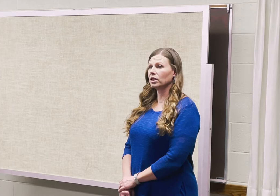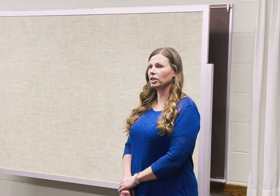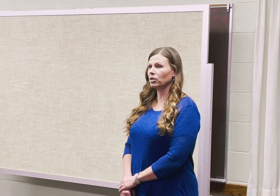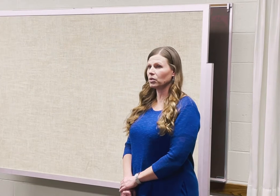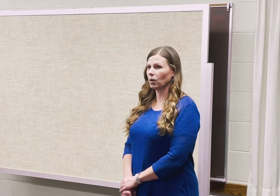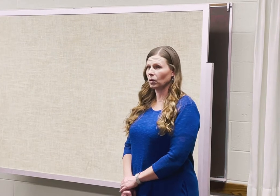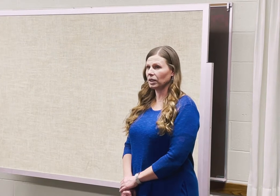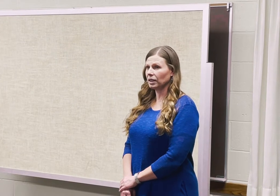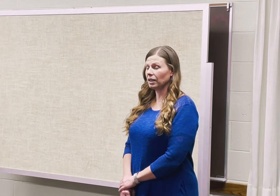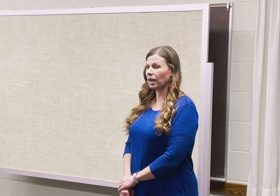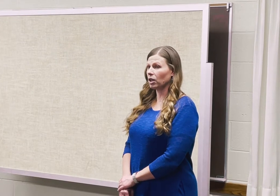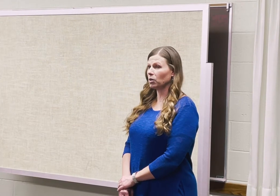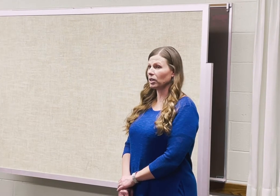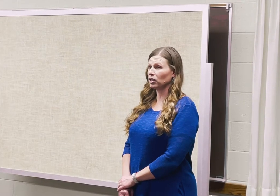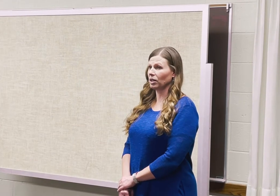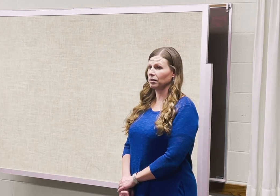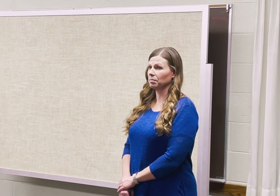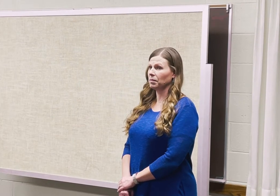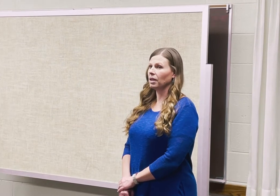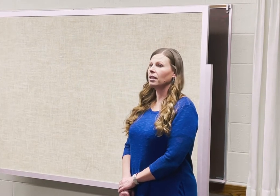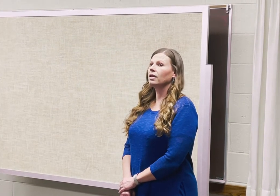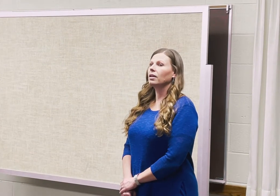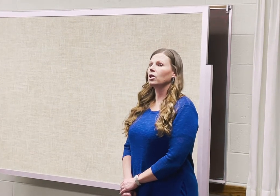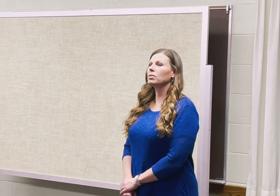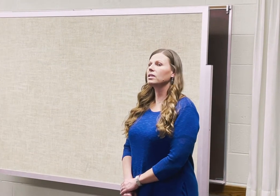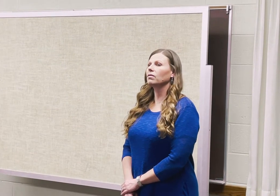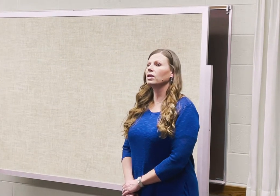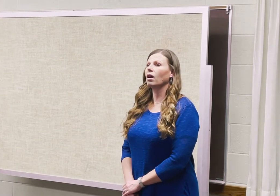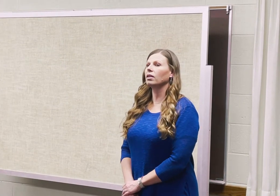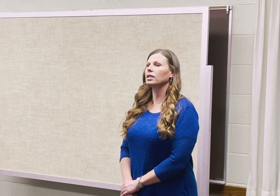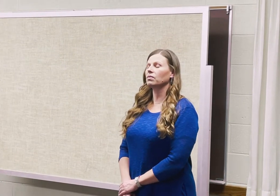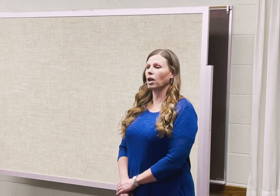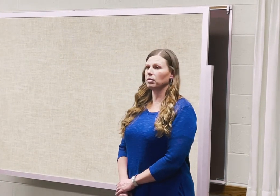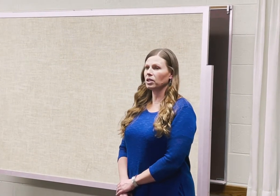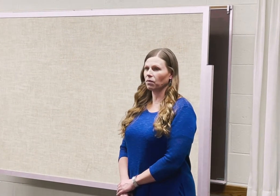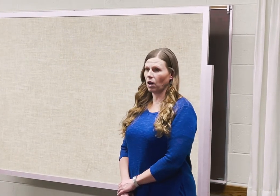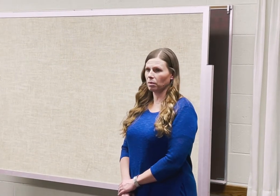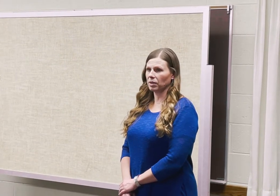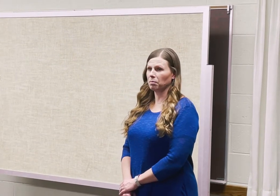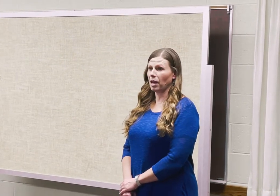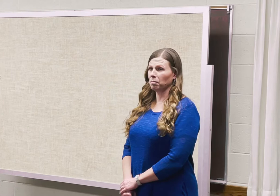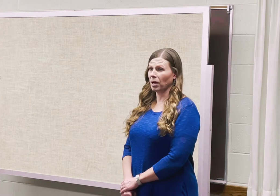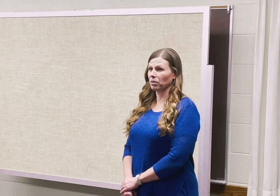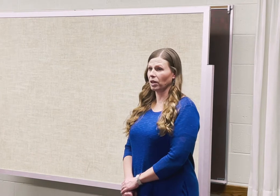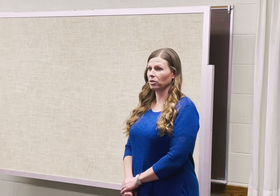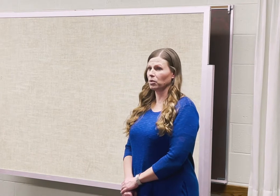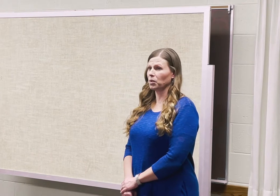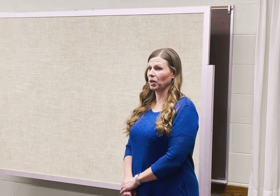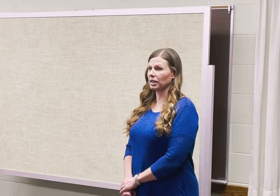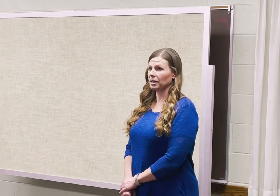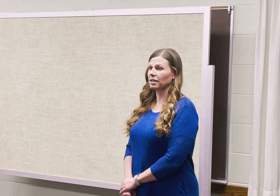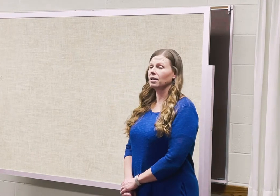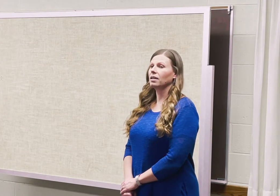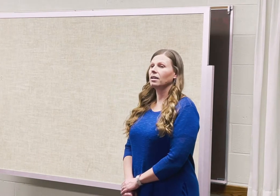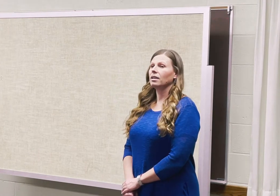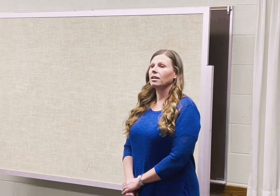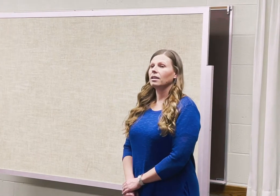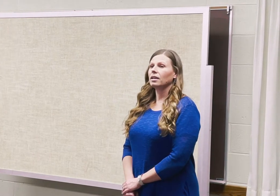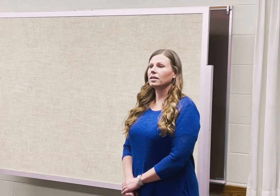years old, he had a question. He was living on his family's farm in Palmyra, New York. In the